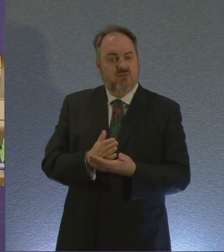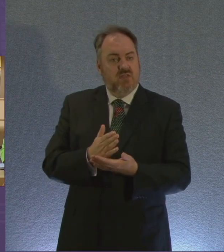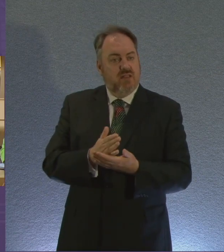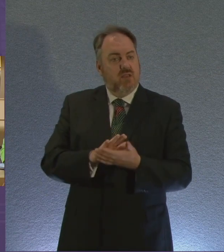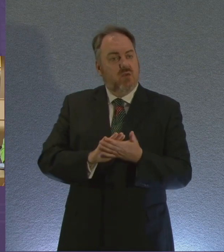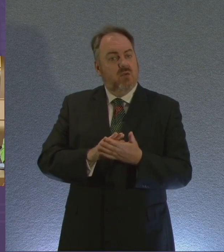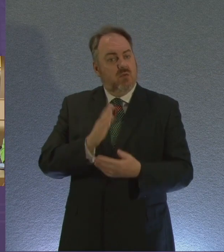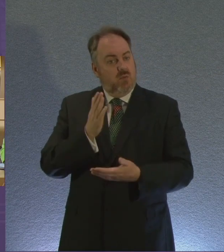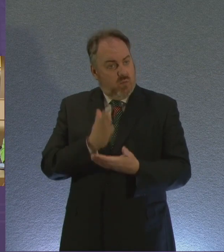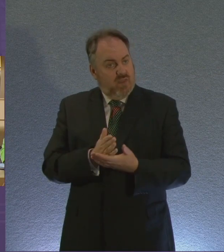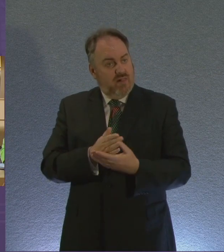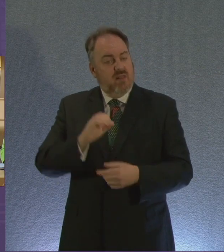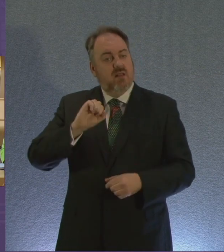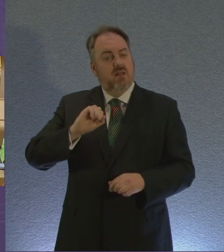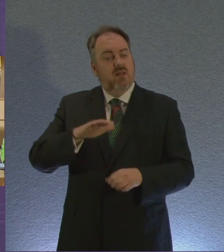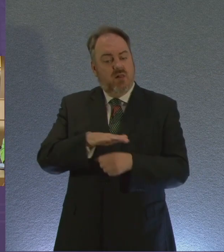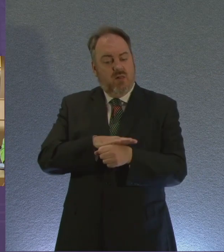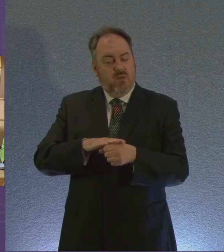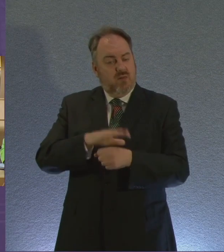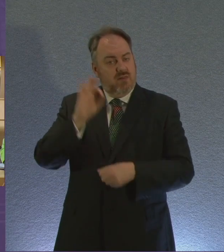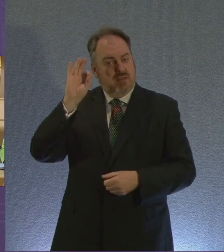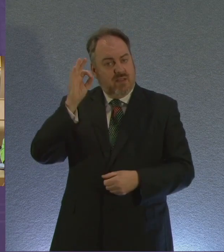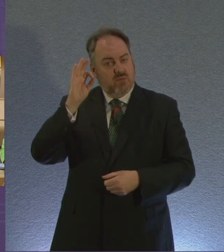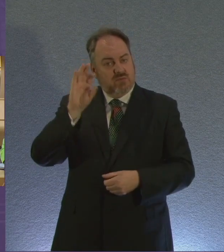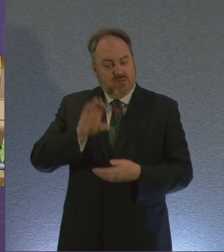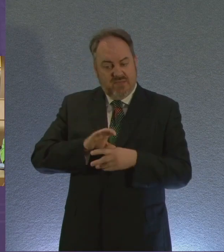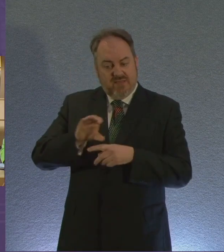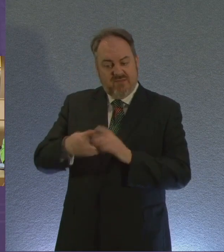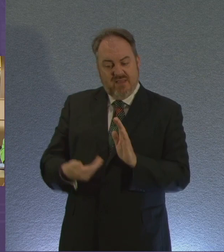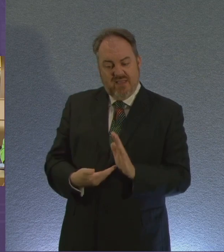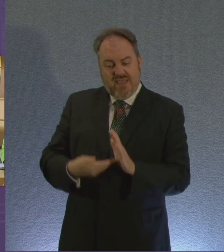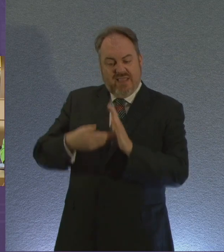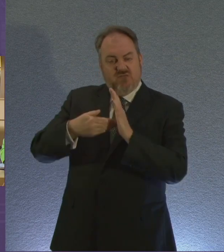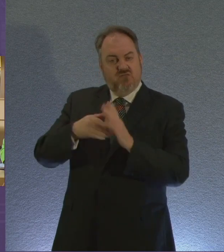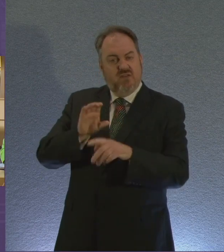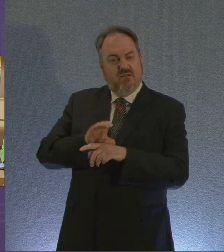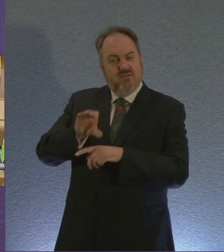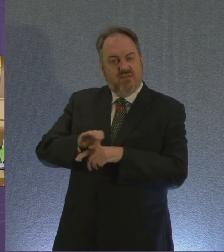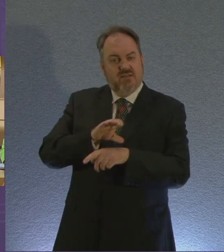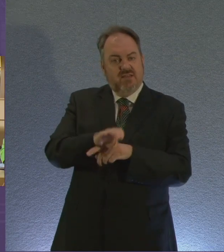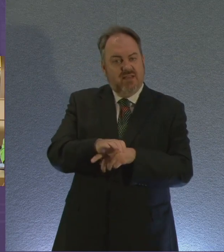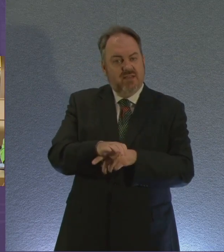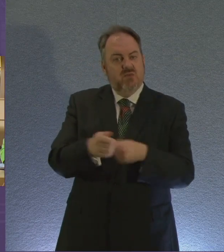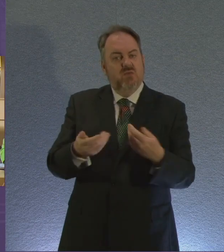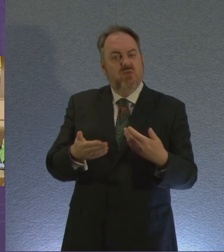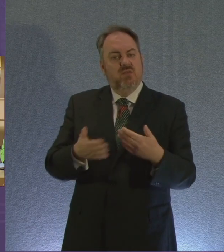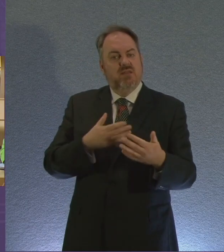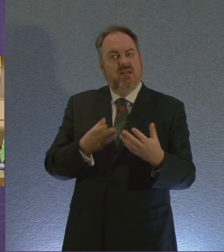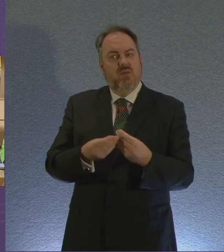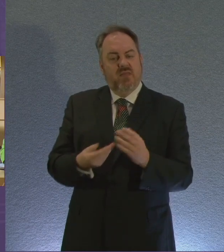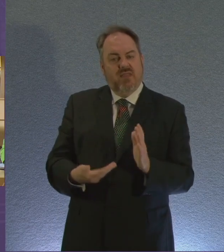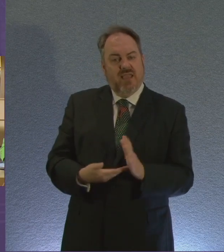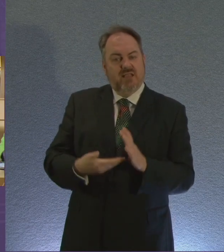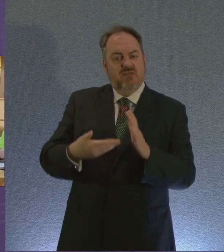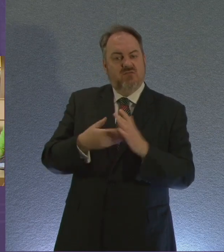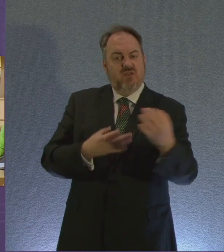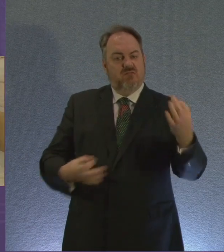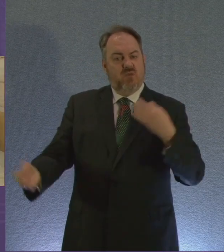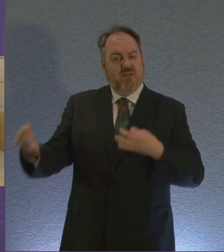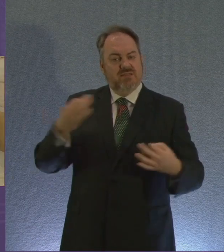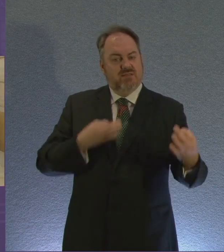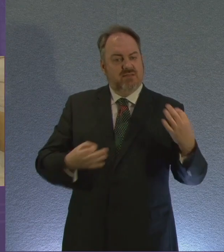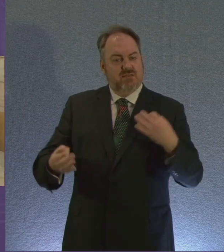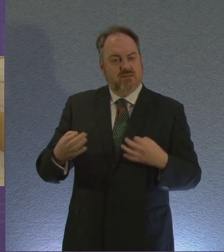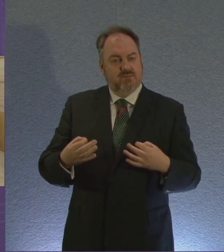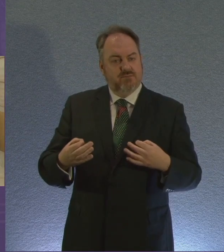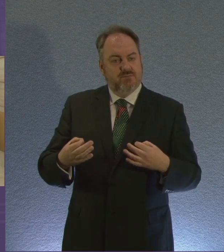given additional administration funding to cope with the increased demand on the welcome increased Scottish Welfare Fund?